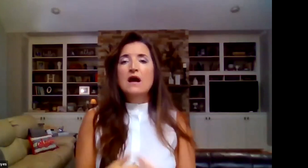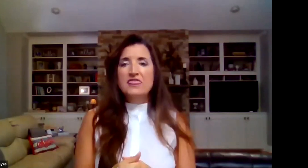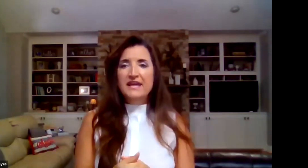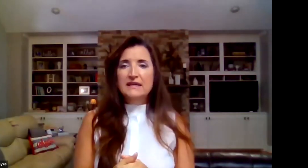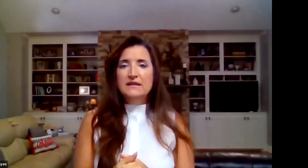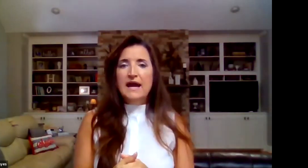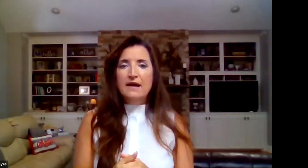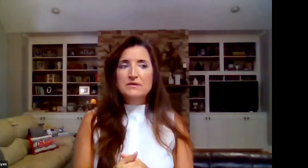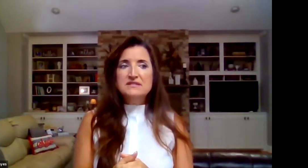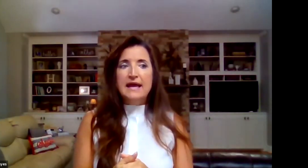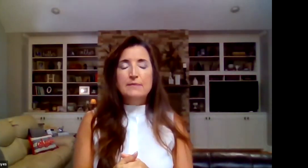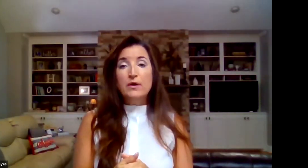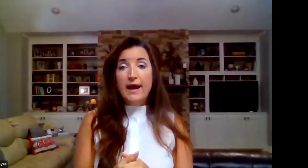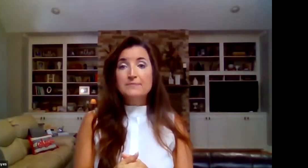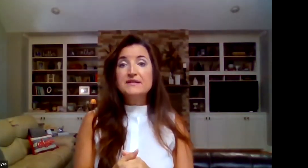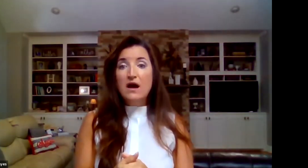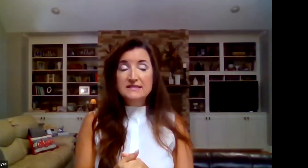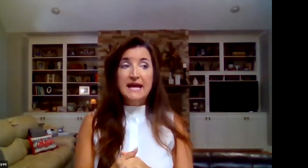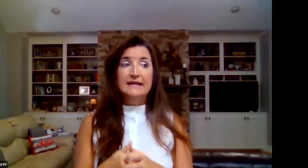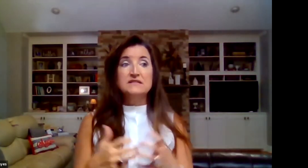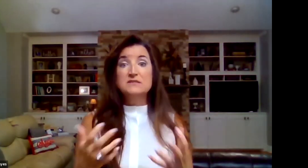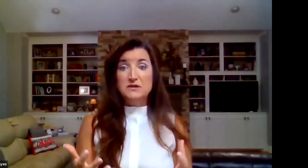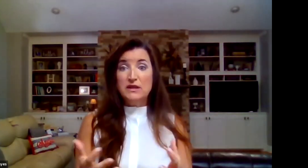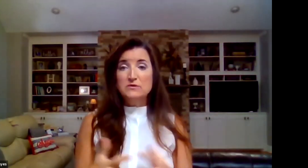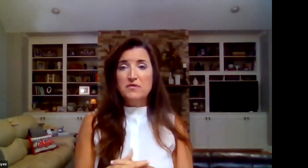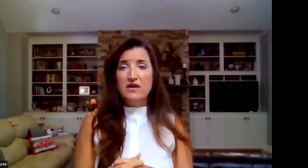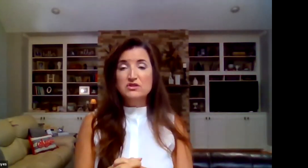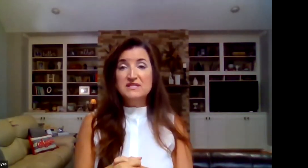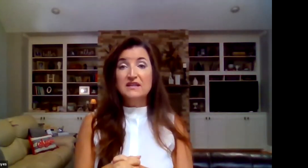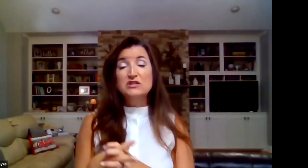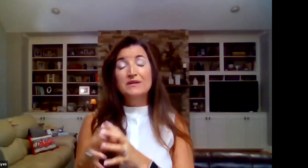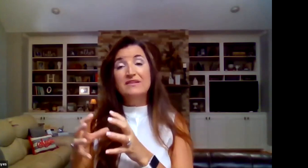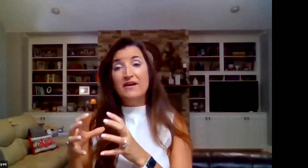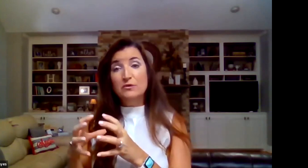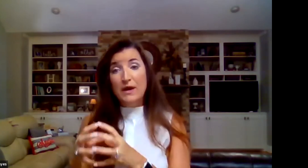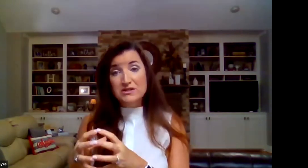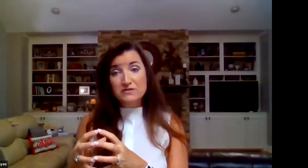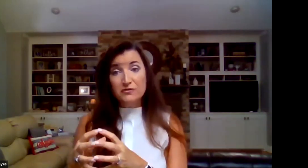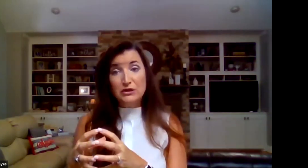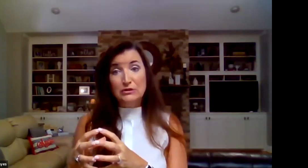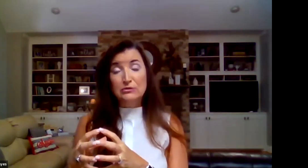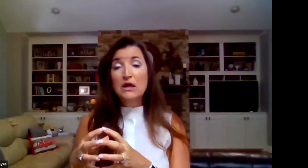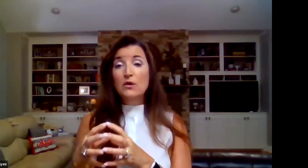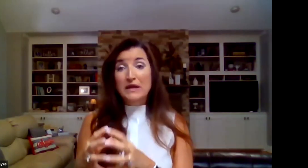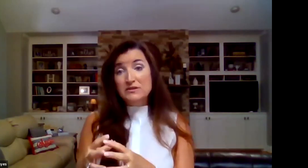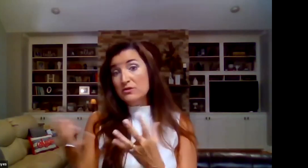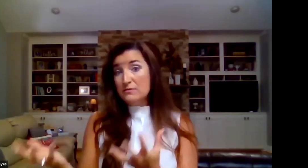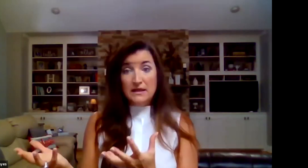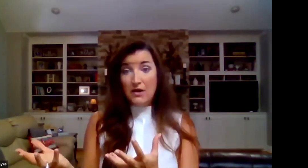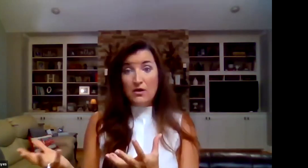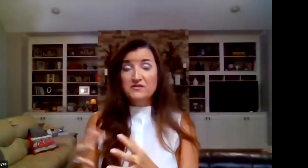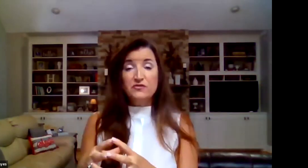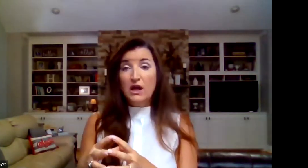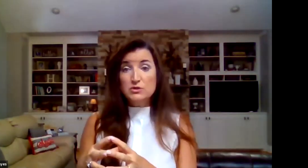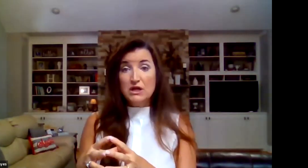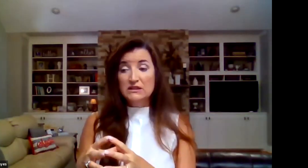meaningfully, then I would say perhaps contact a speech language pathologist that could do an evaluation for you. We do them